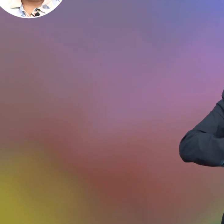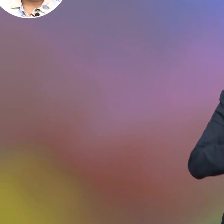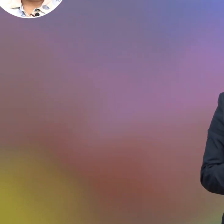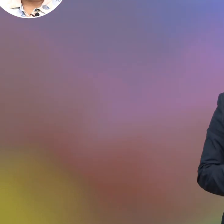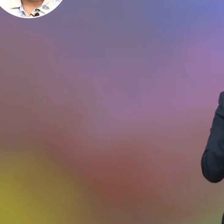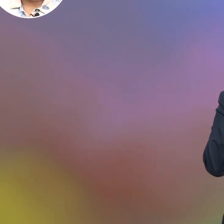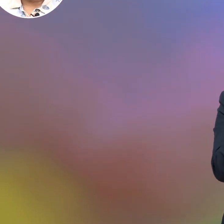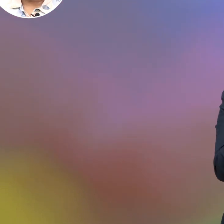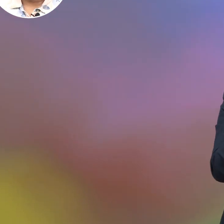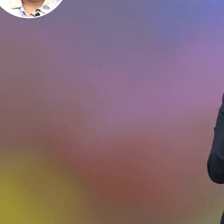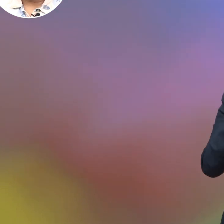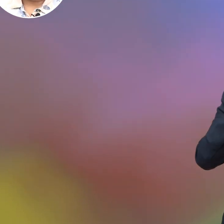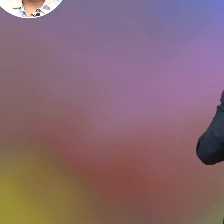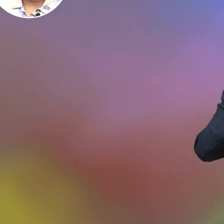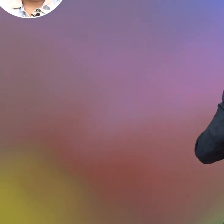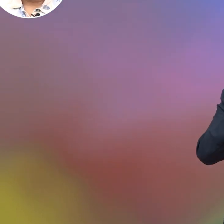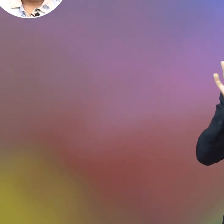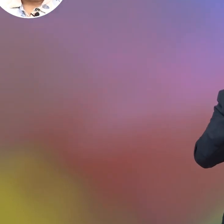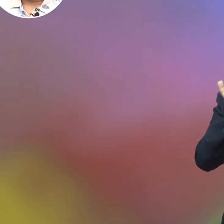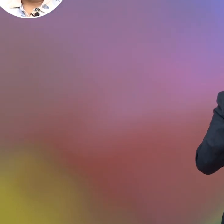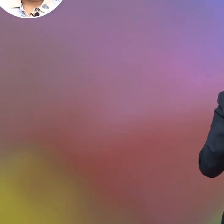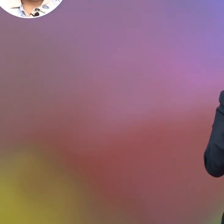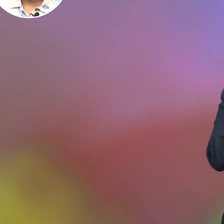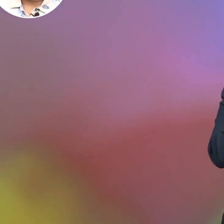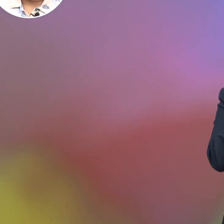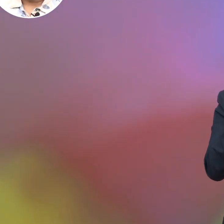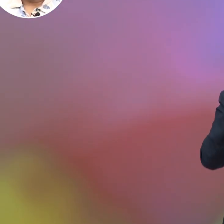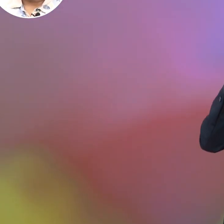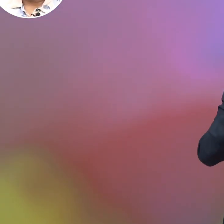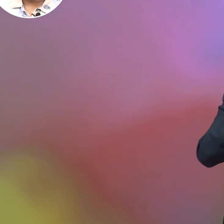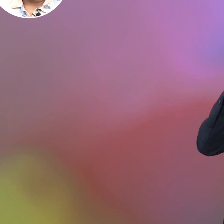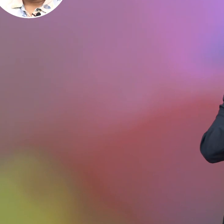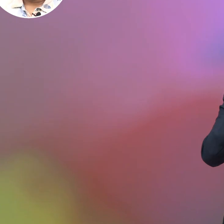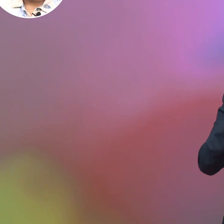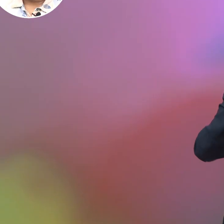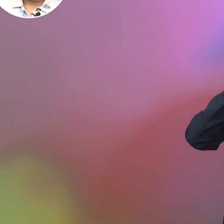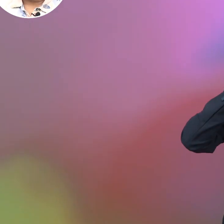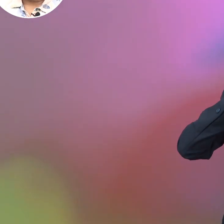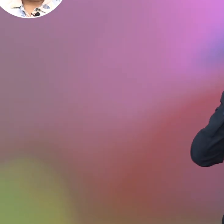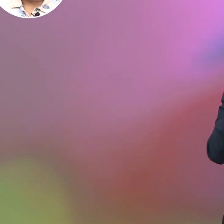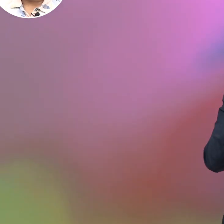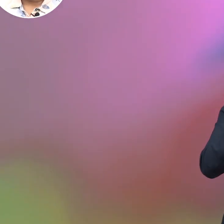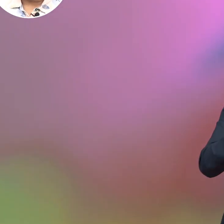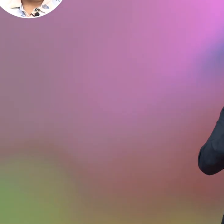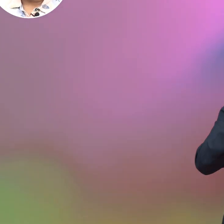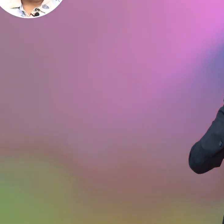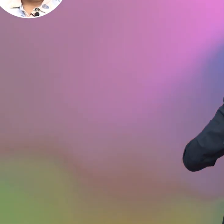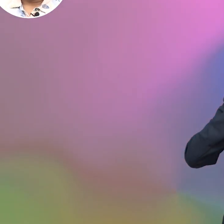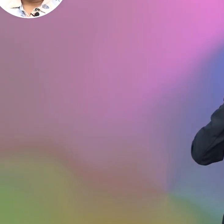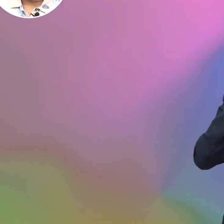the special tissues in orchids can take up the oxygen to produce